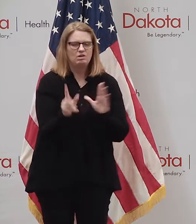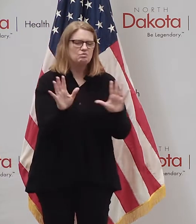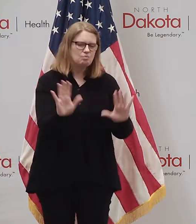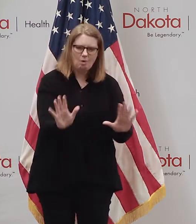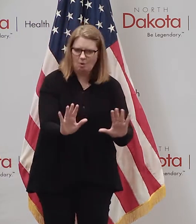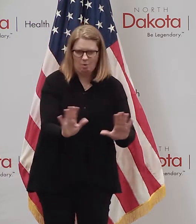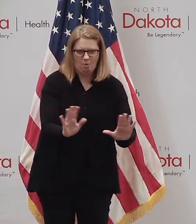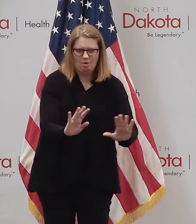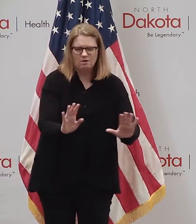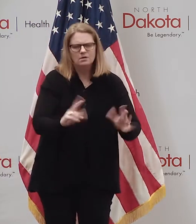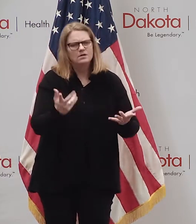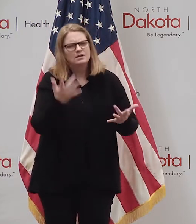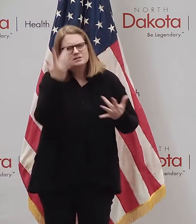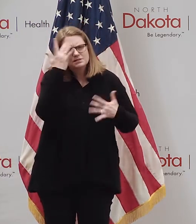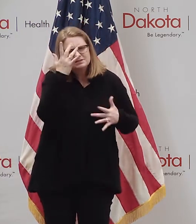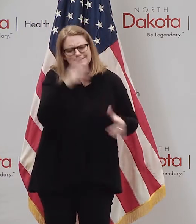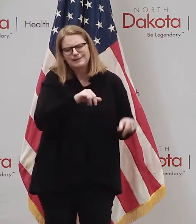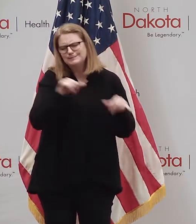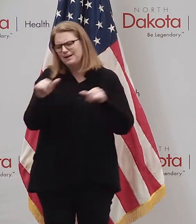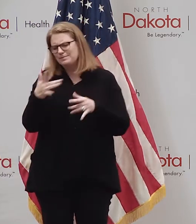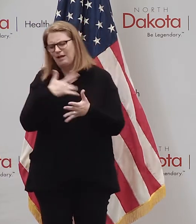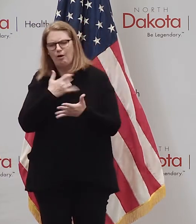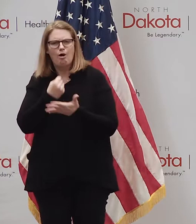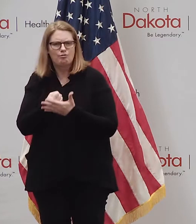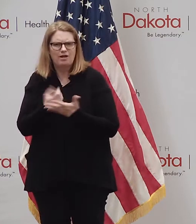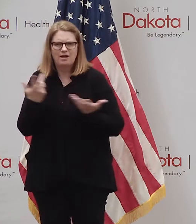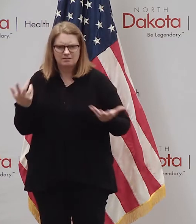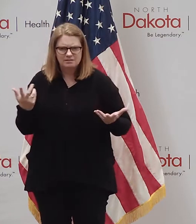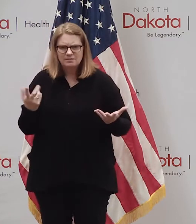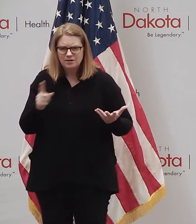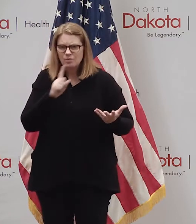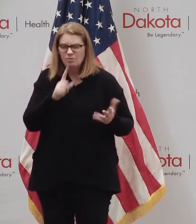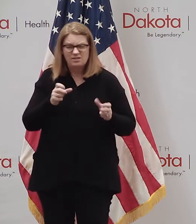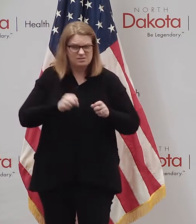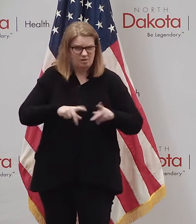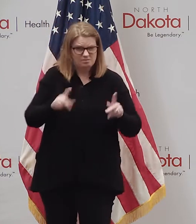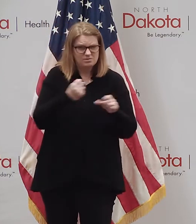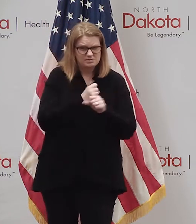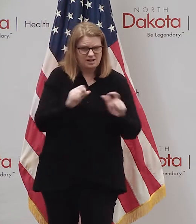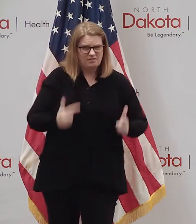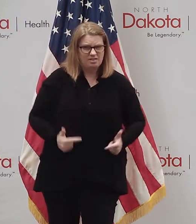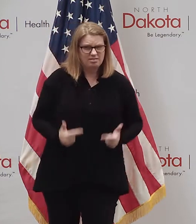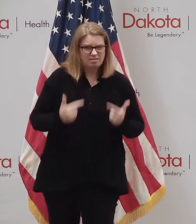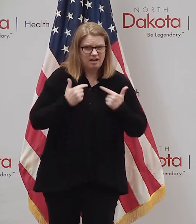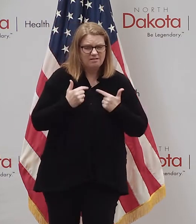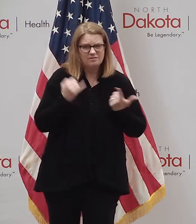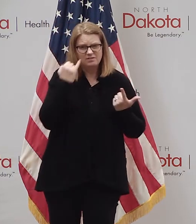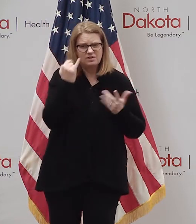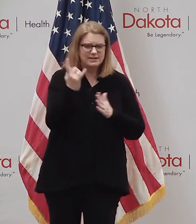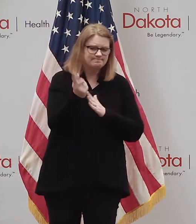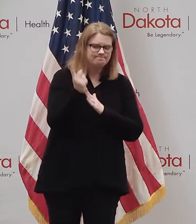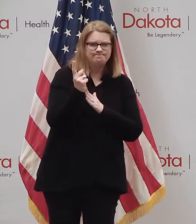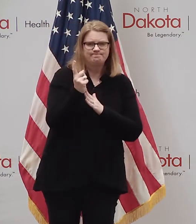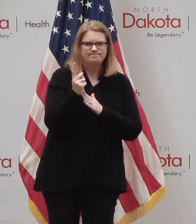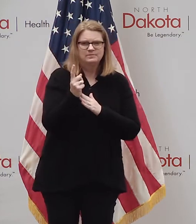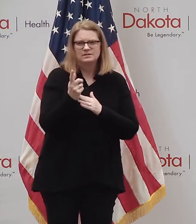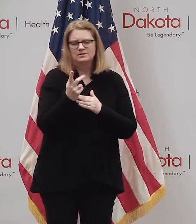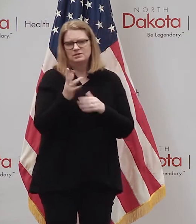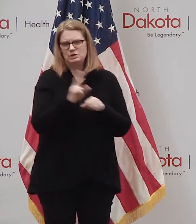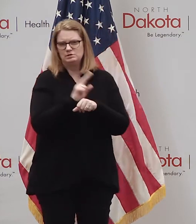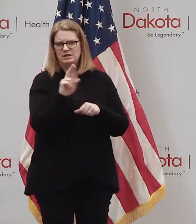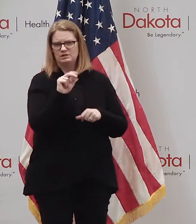like a disease, just like if it was a heart attack or something else. There's an opportunity to save a life if we could administer first aid through